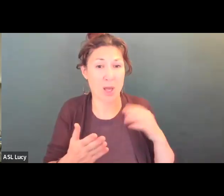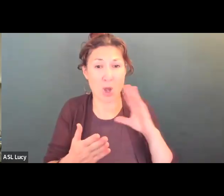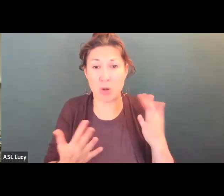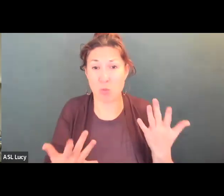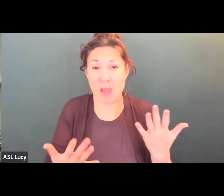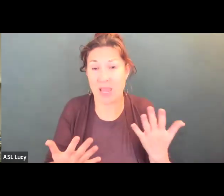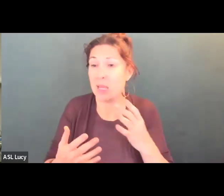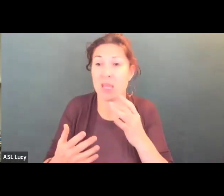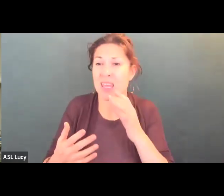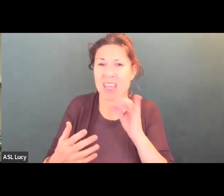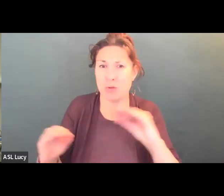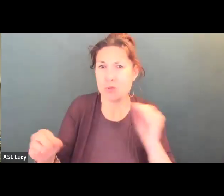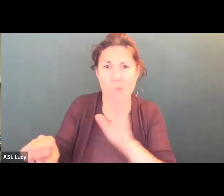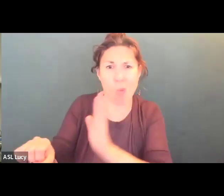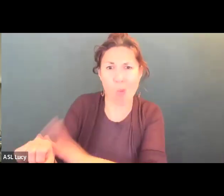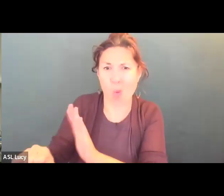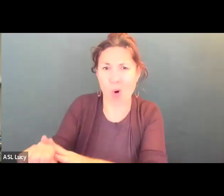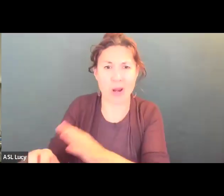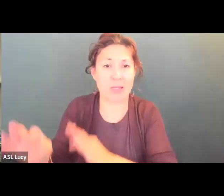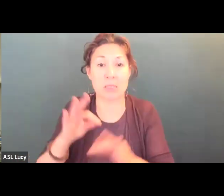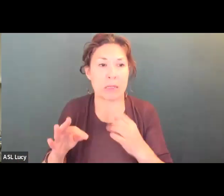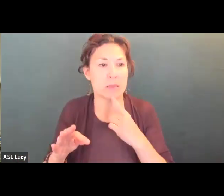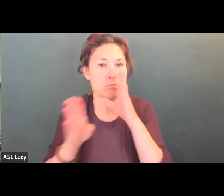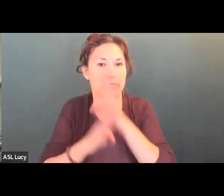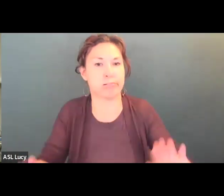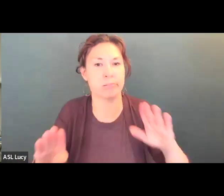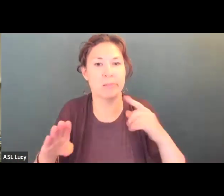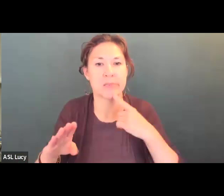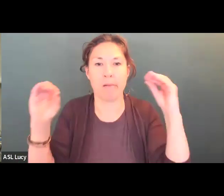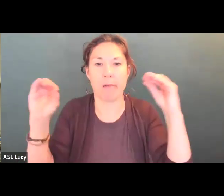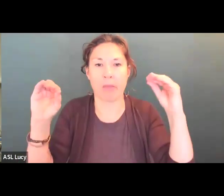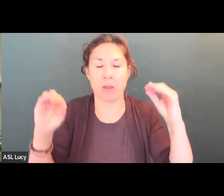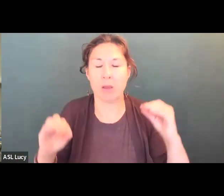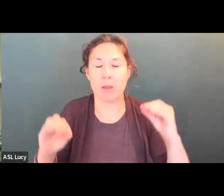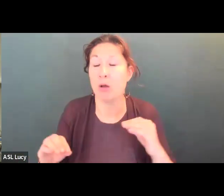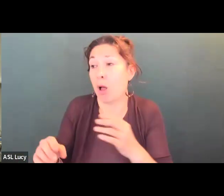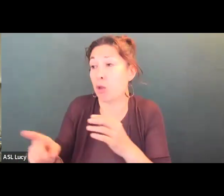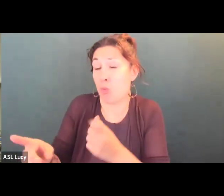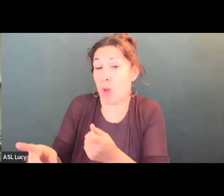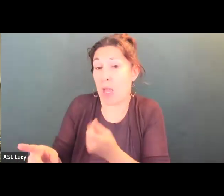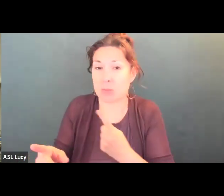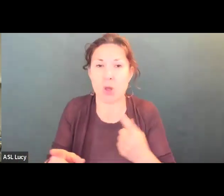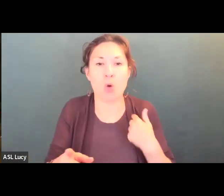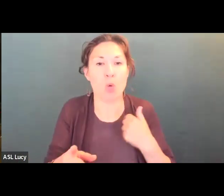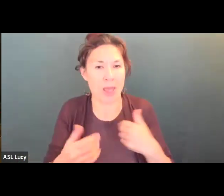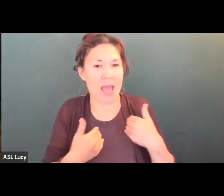waiting. I think that's right. And just briefly, because you asked, we ran an RFP